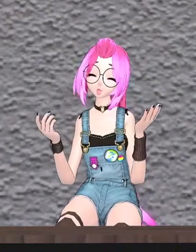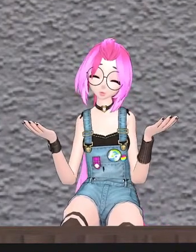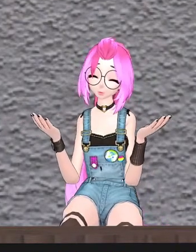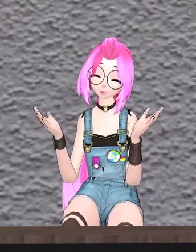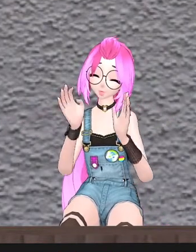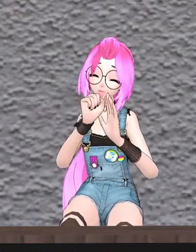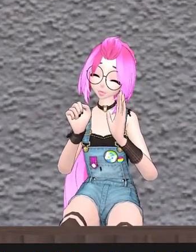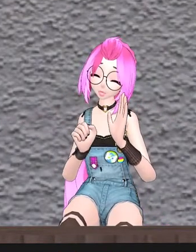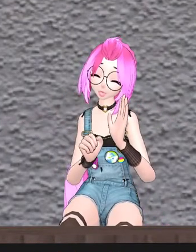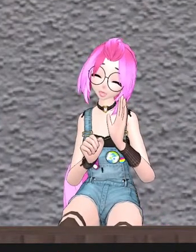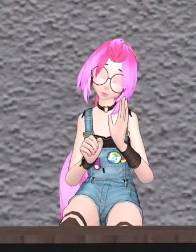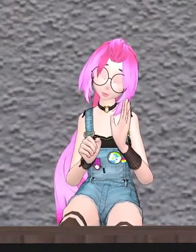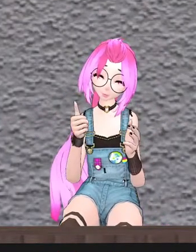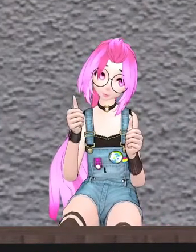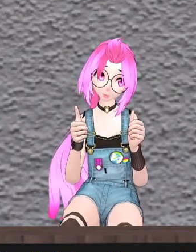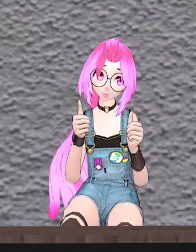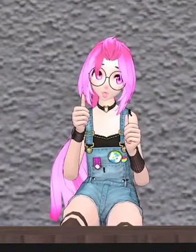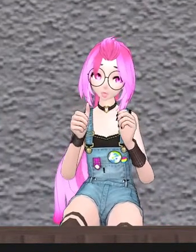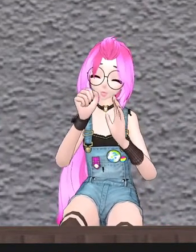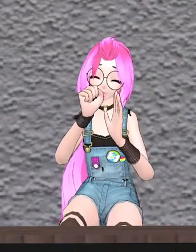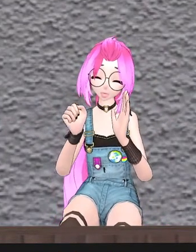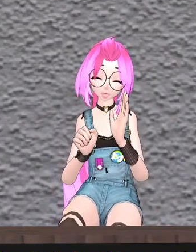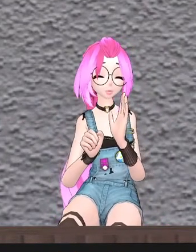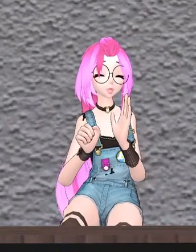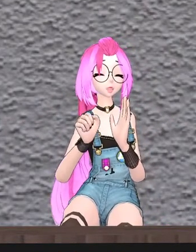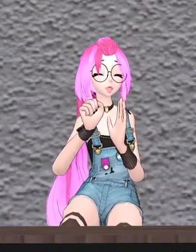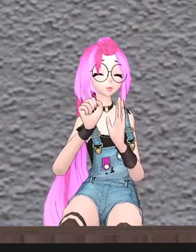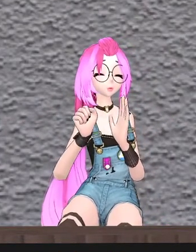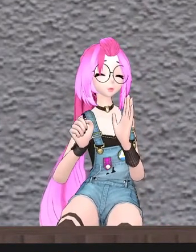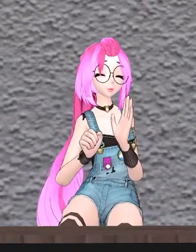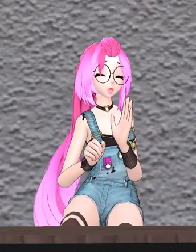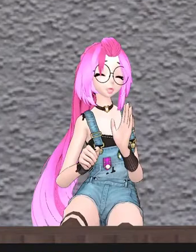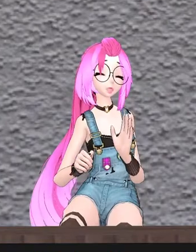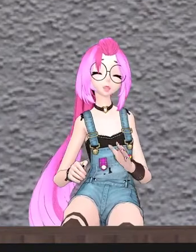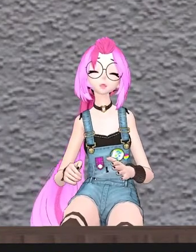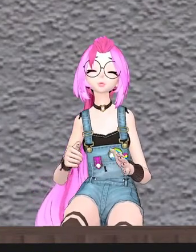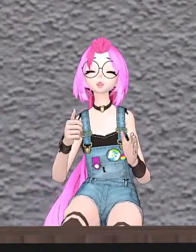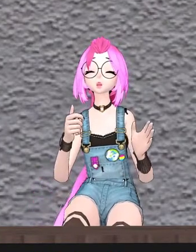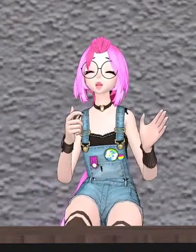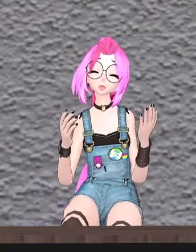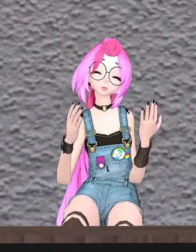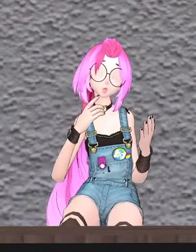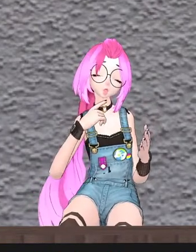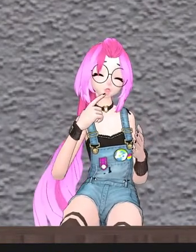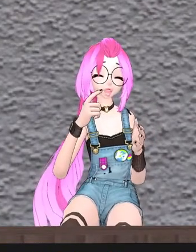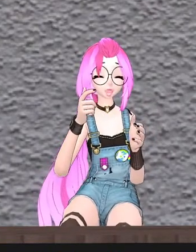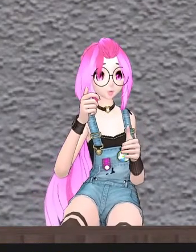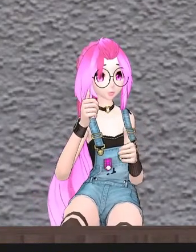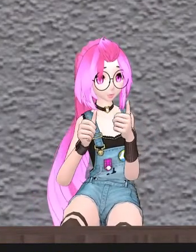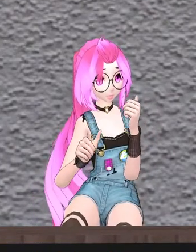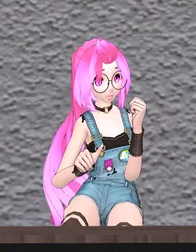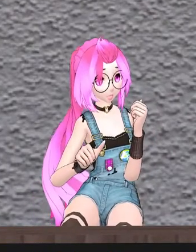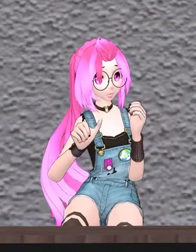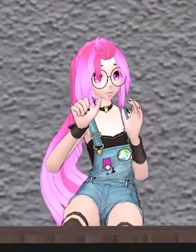Okay? What state? Or which state? Which state? So I'm going to tell you,